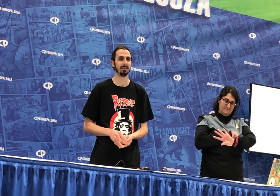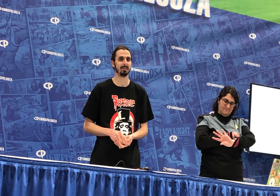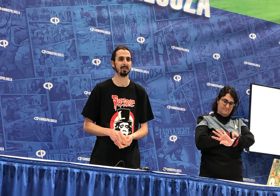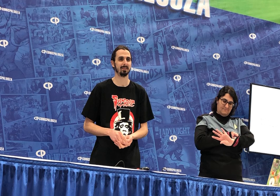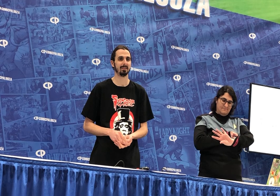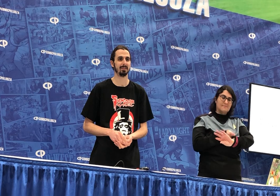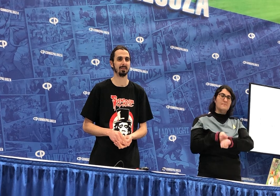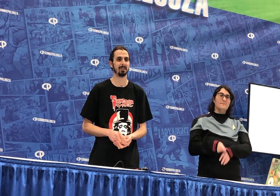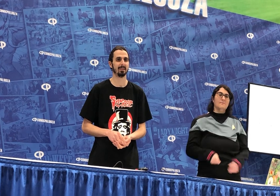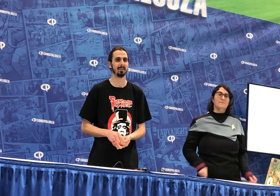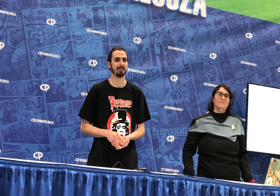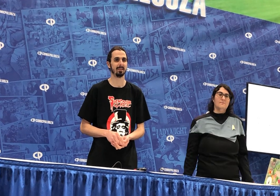Wolfwalkers is one of them.